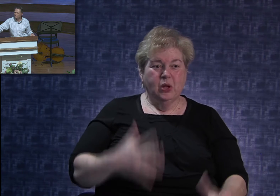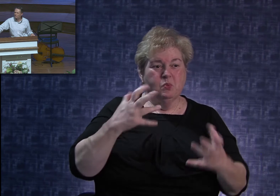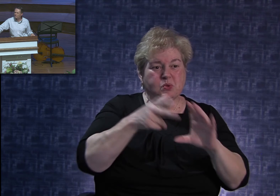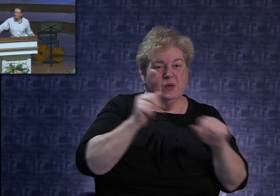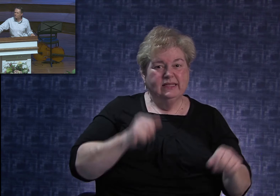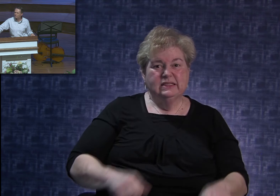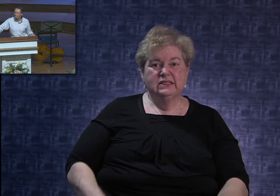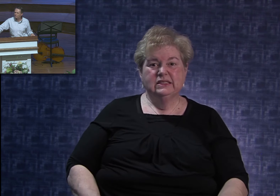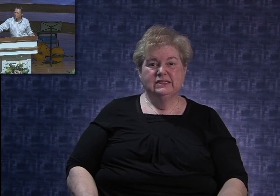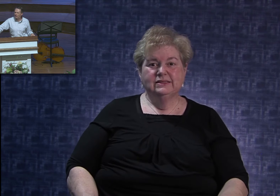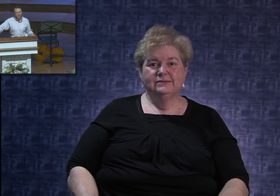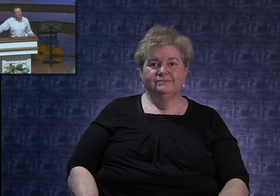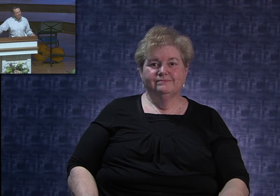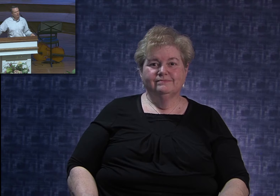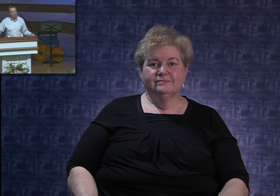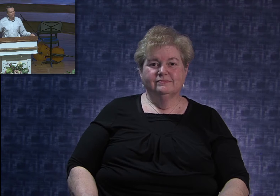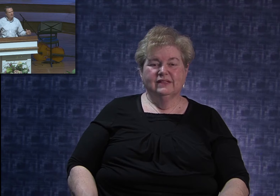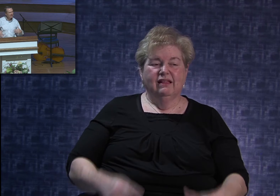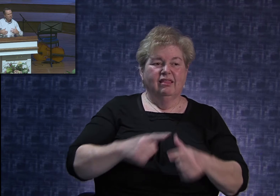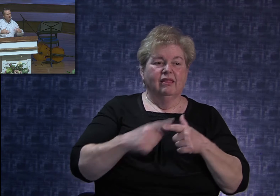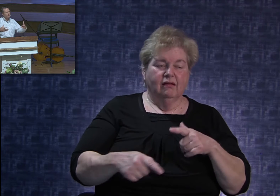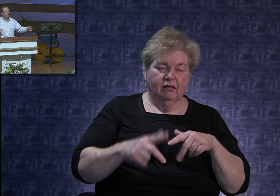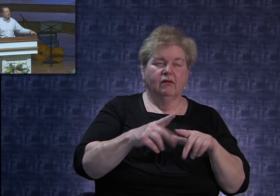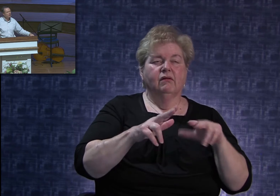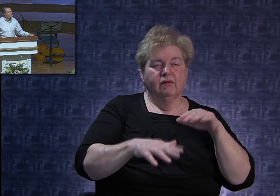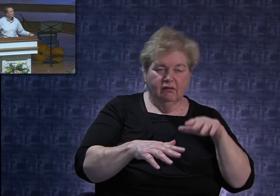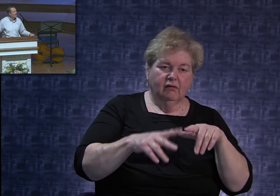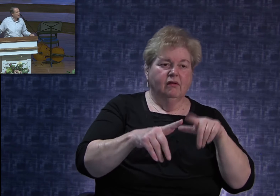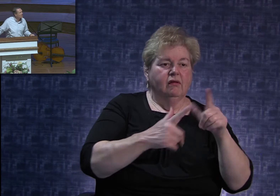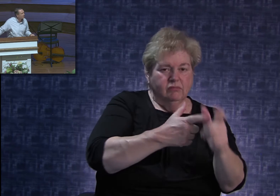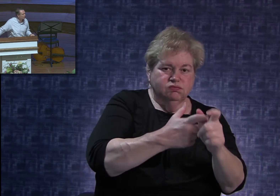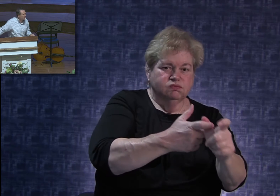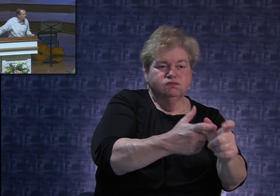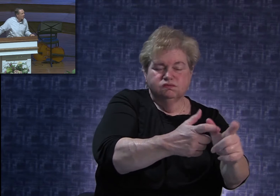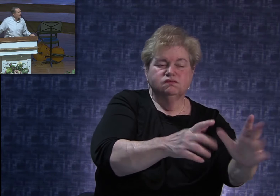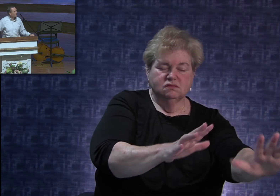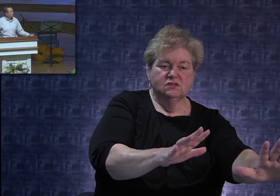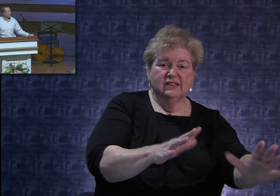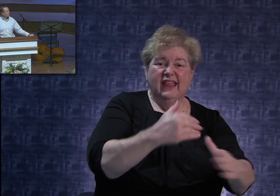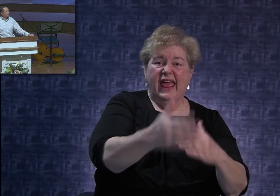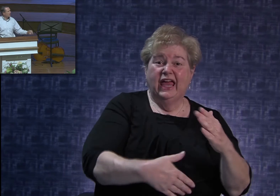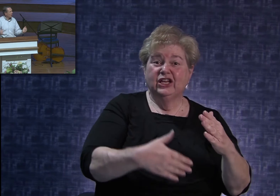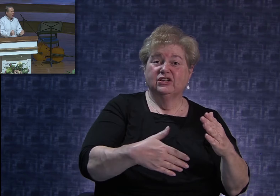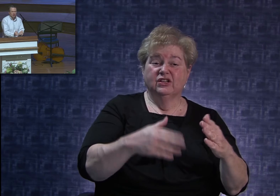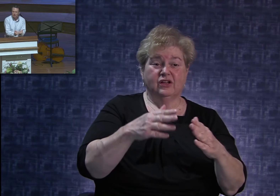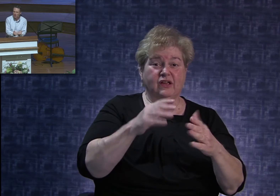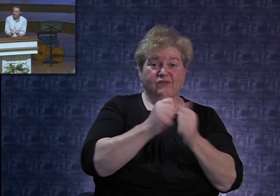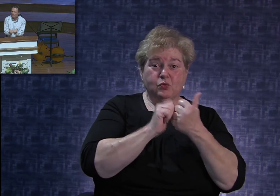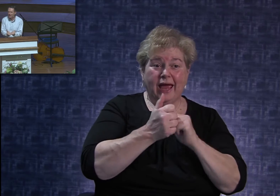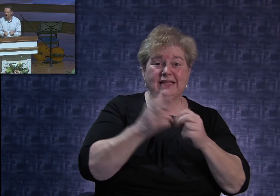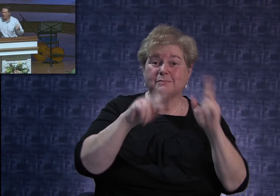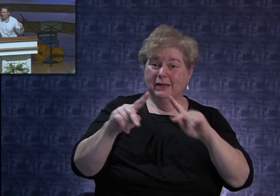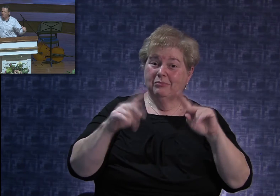quit. And then if you fumble through and you keep persevering, you come to the end of the race, and there's people cheering, come on, you can do